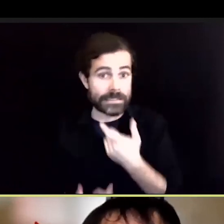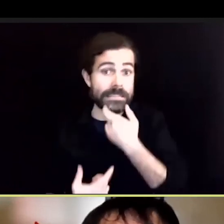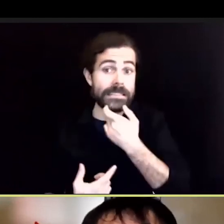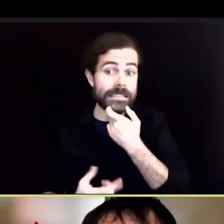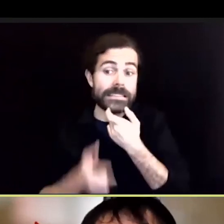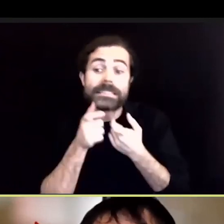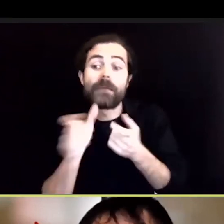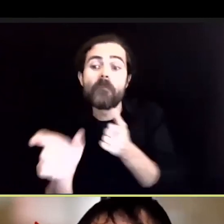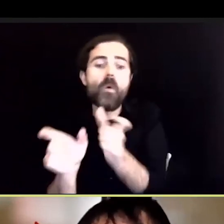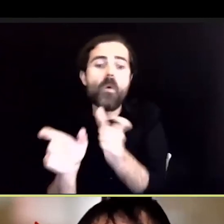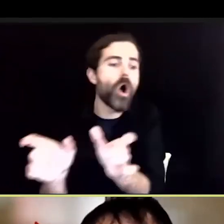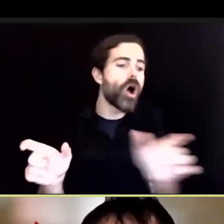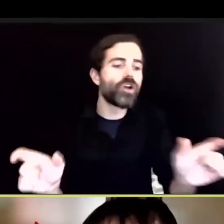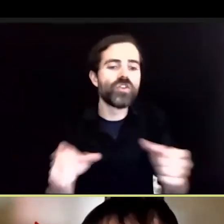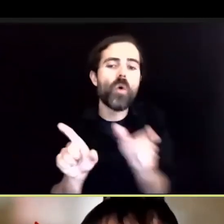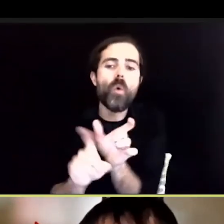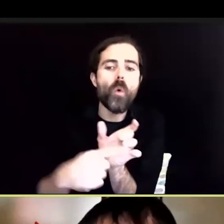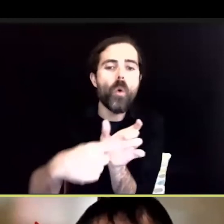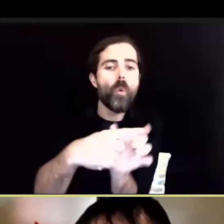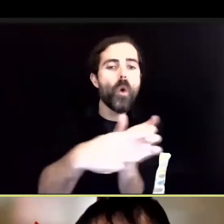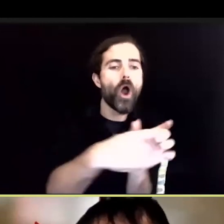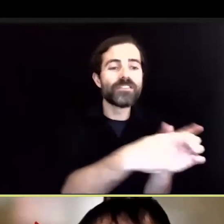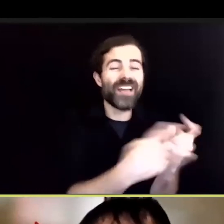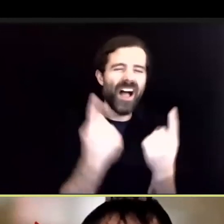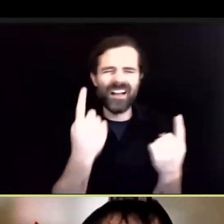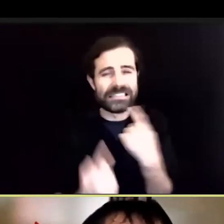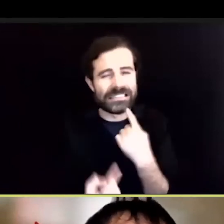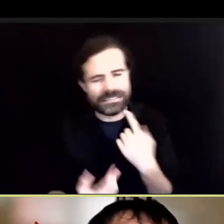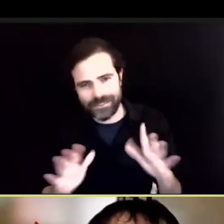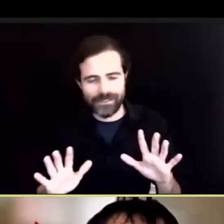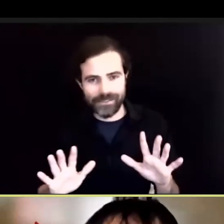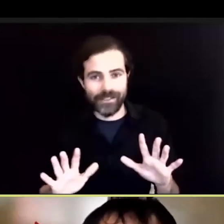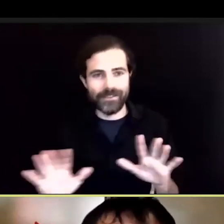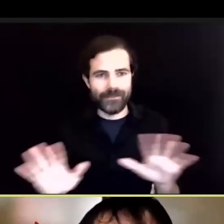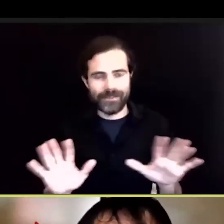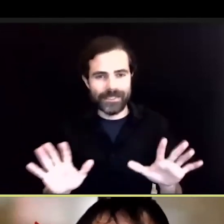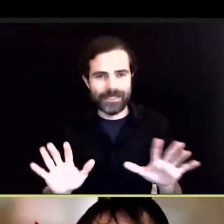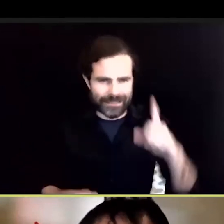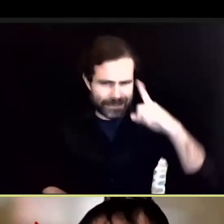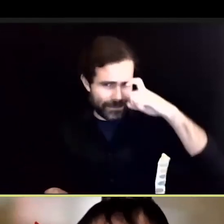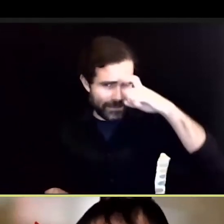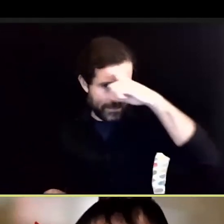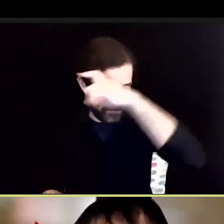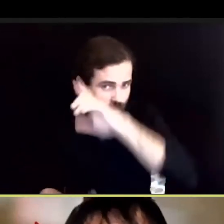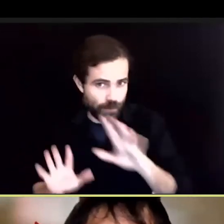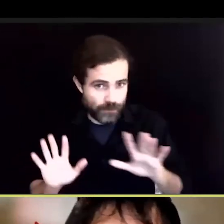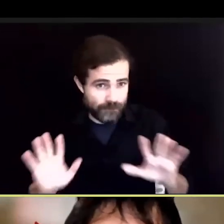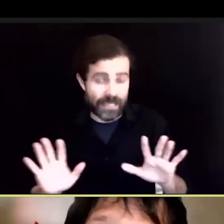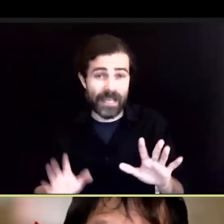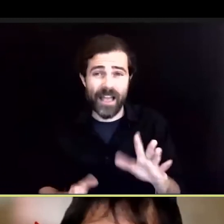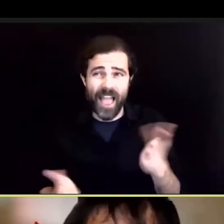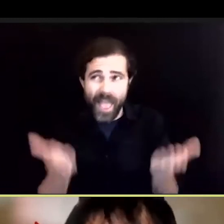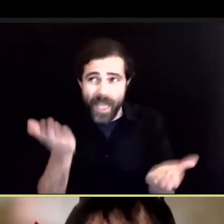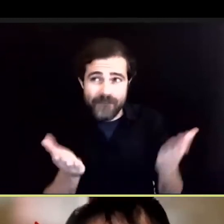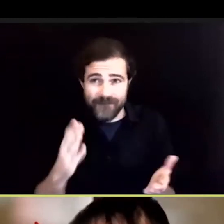So I'm going to speak slowly, but if there is something that I say that is not clear to you,